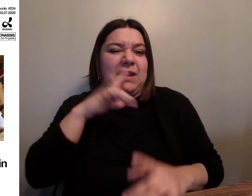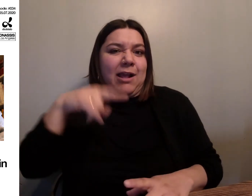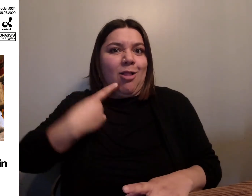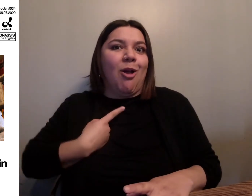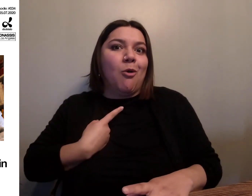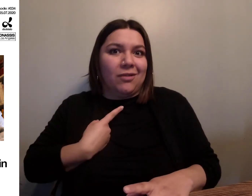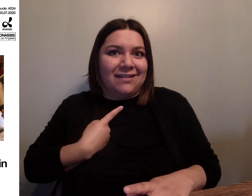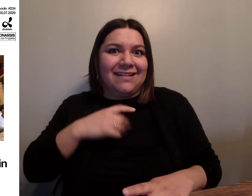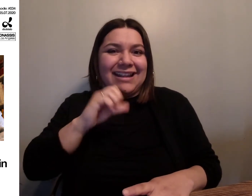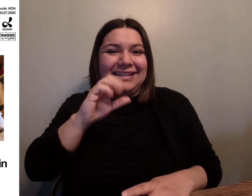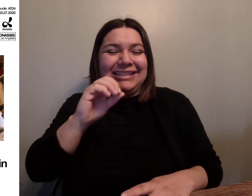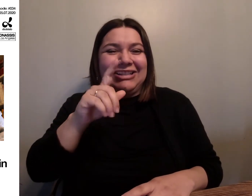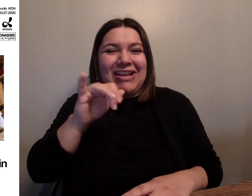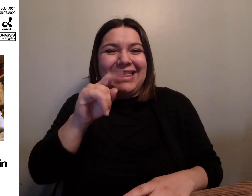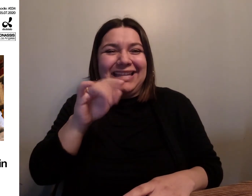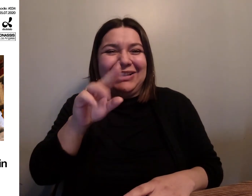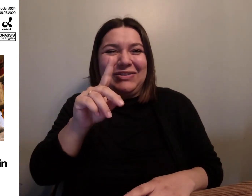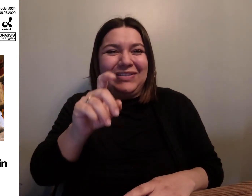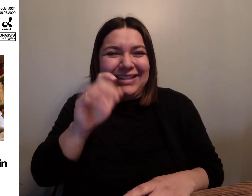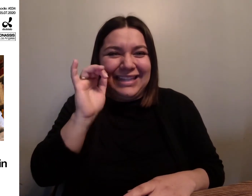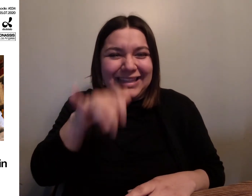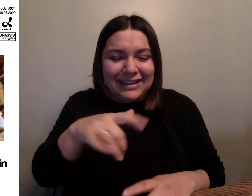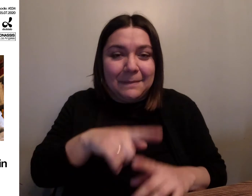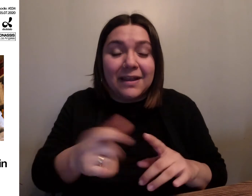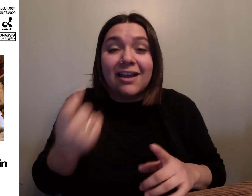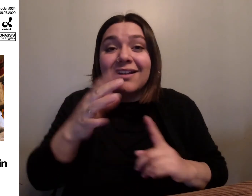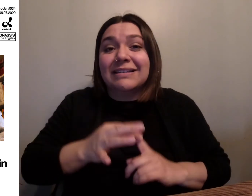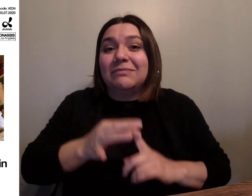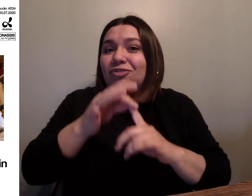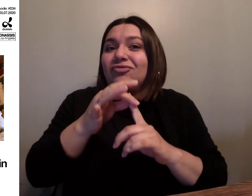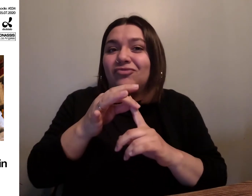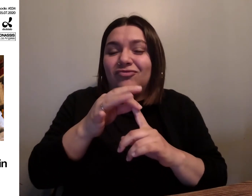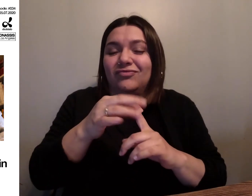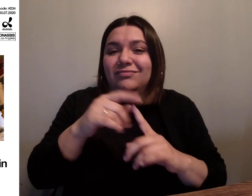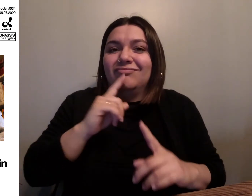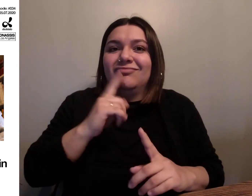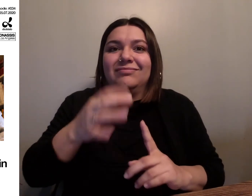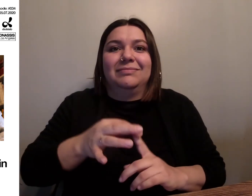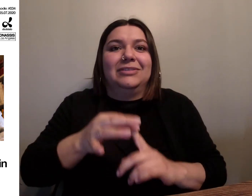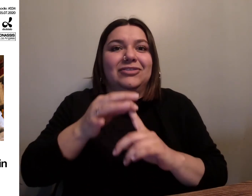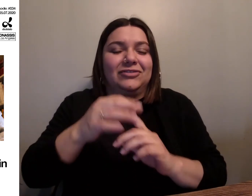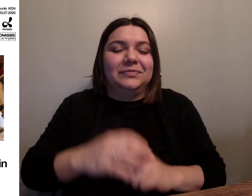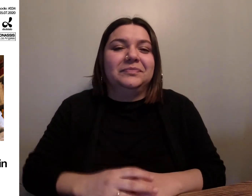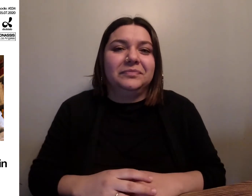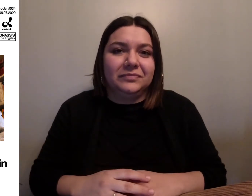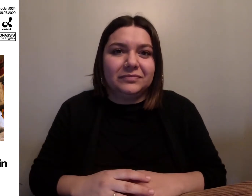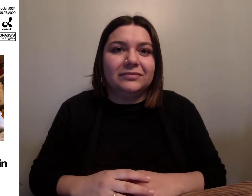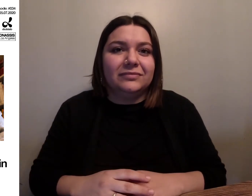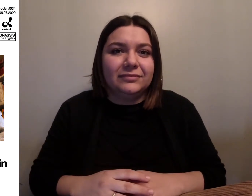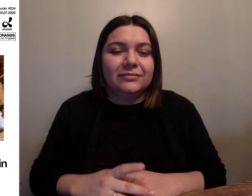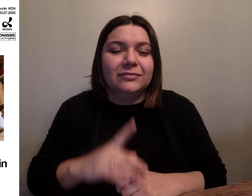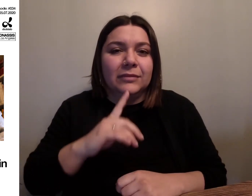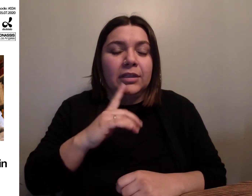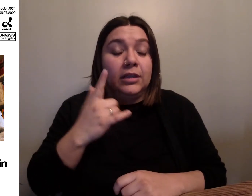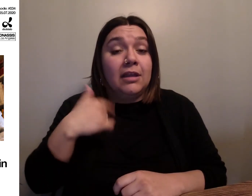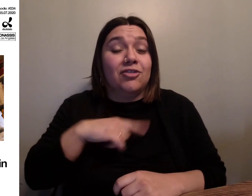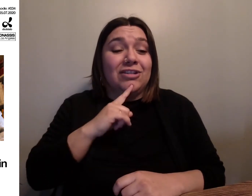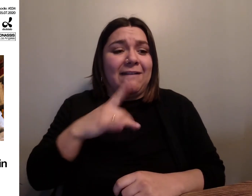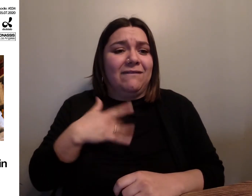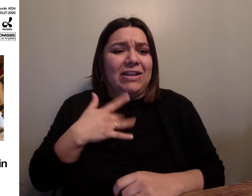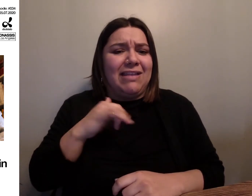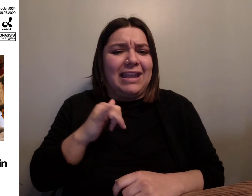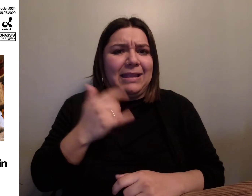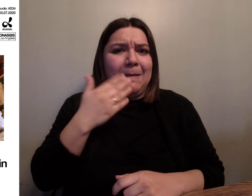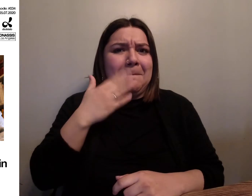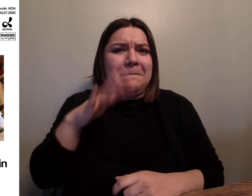solitude. But that's very special in these dark and nightmarish times. I